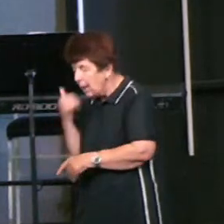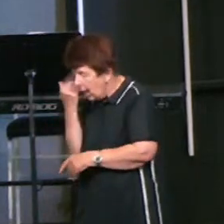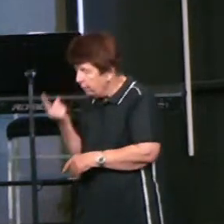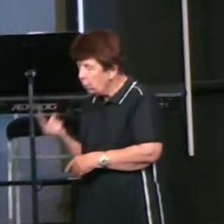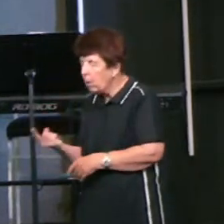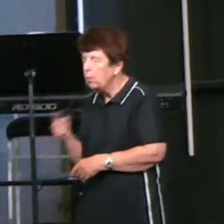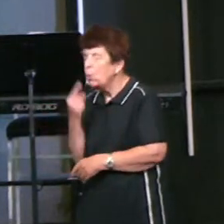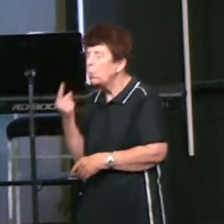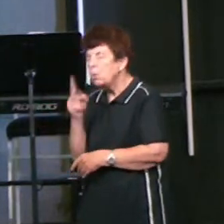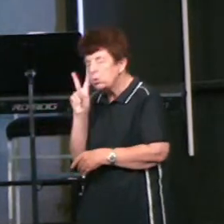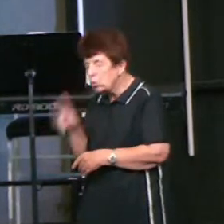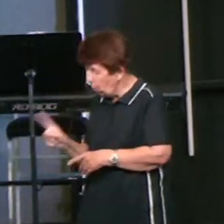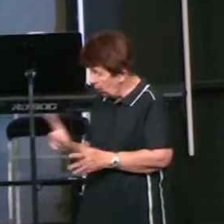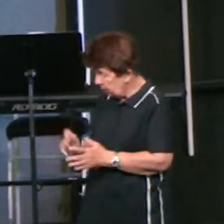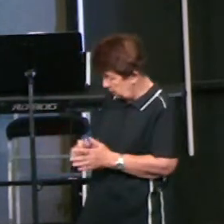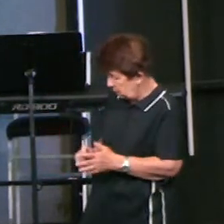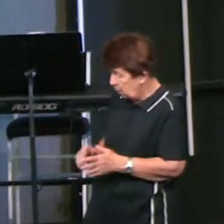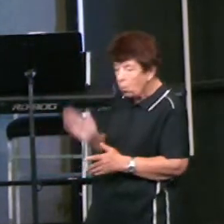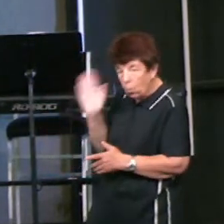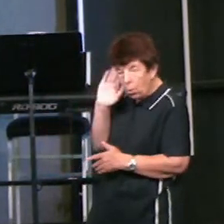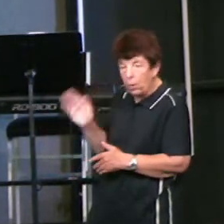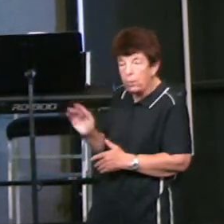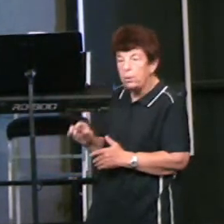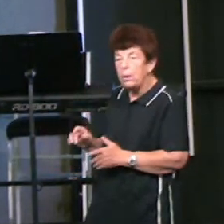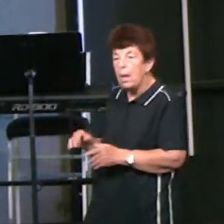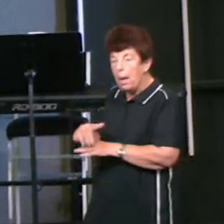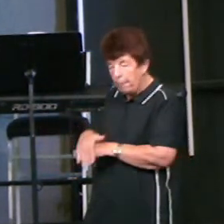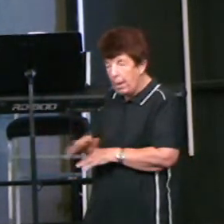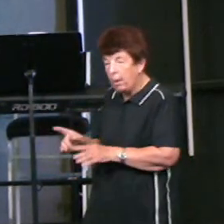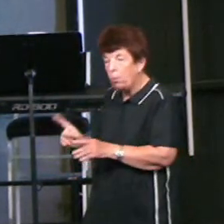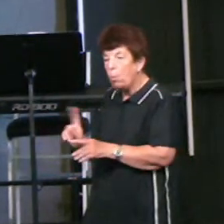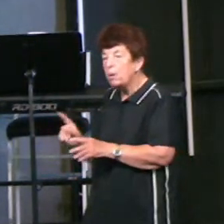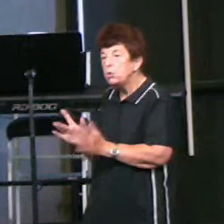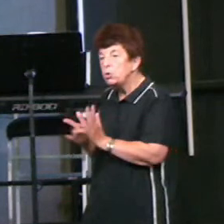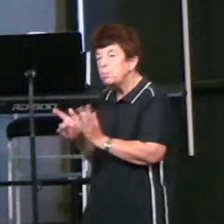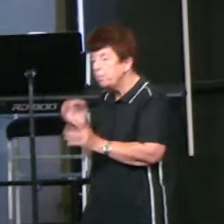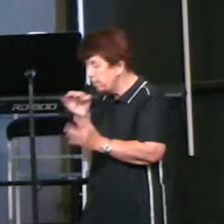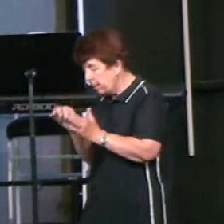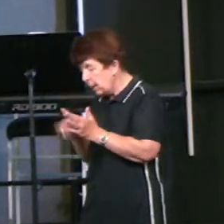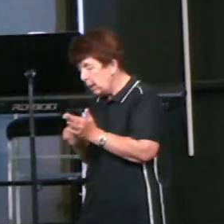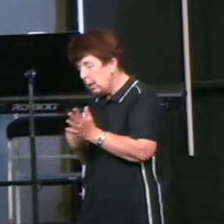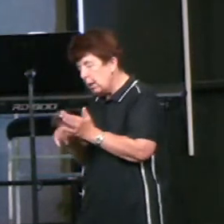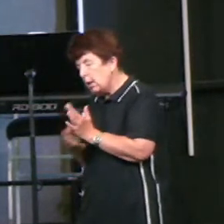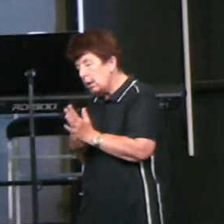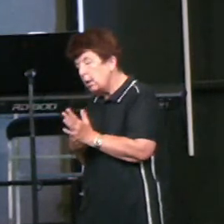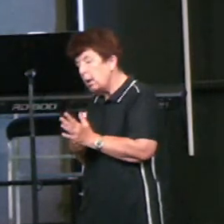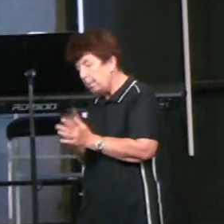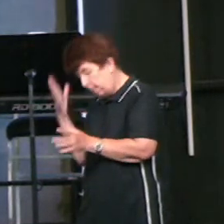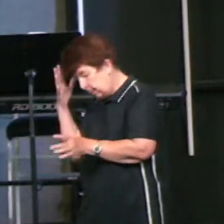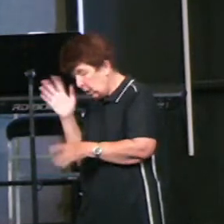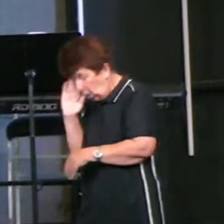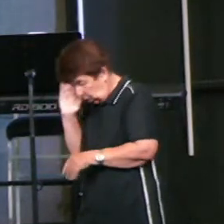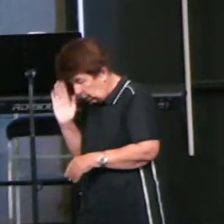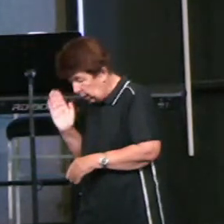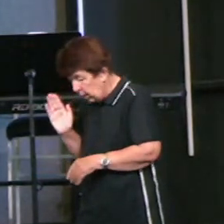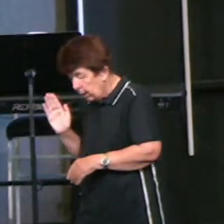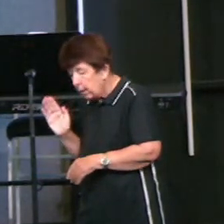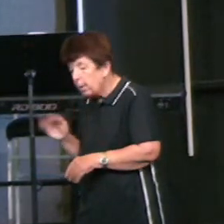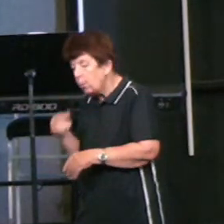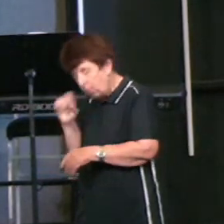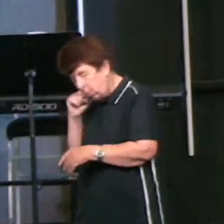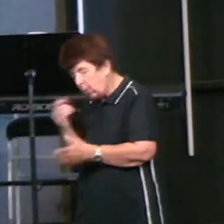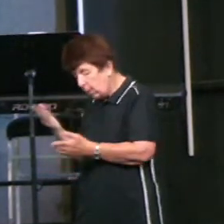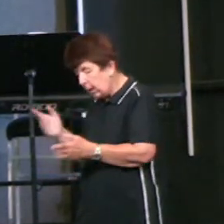who saw what he had done, everyone who heard the gospel that he was preaching, put their faith in the Lord and were